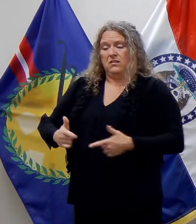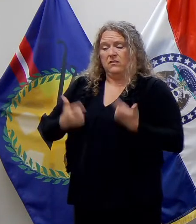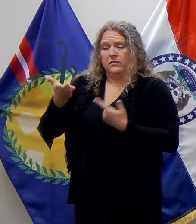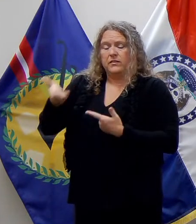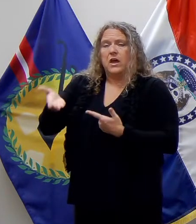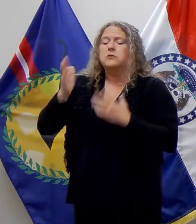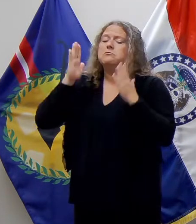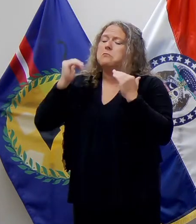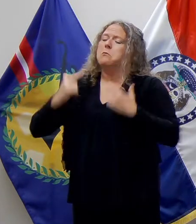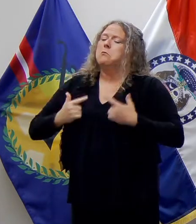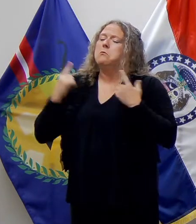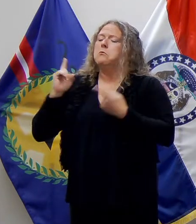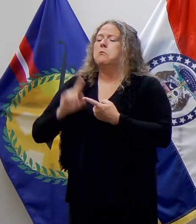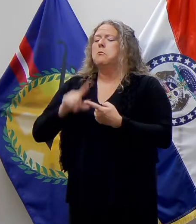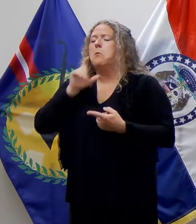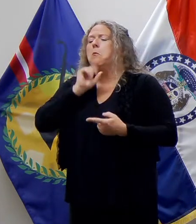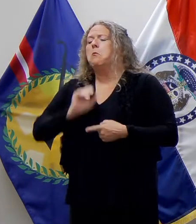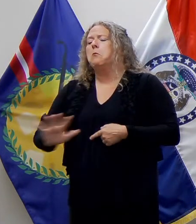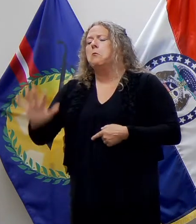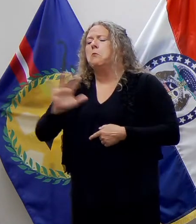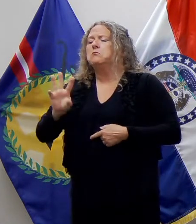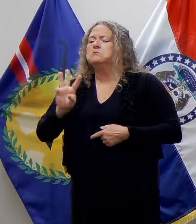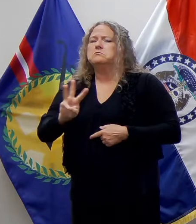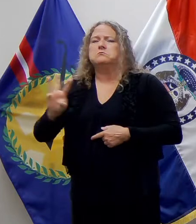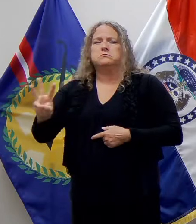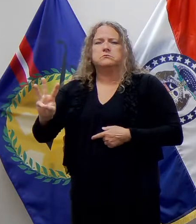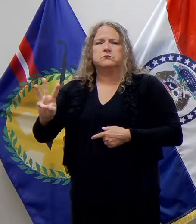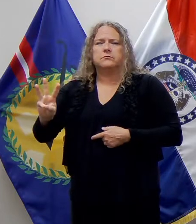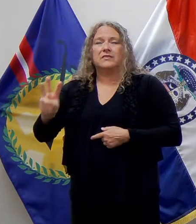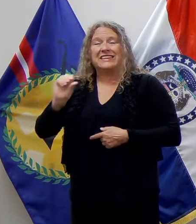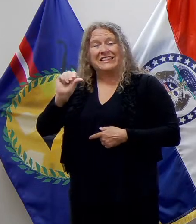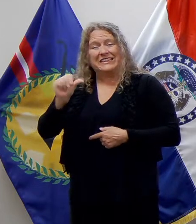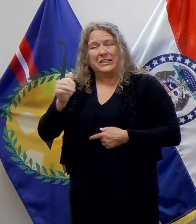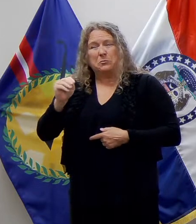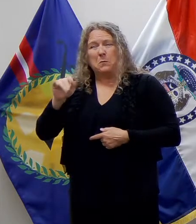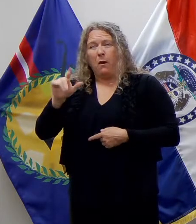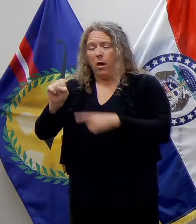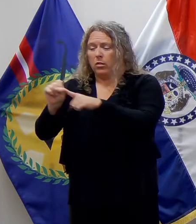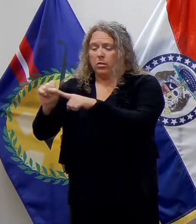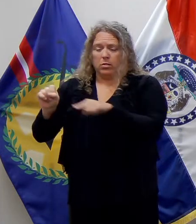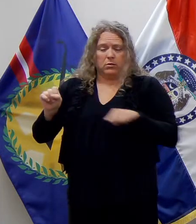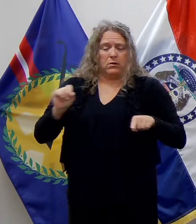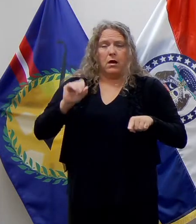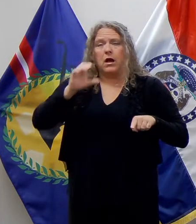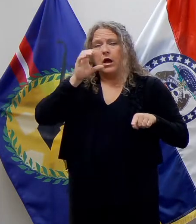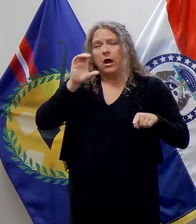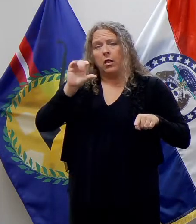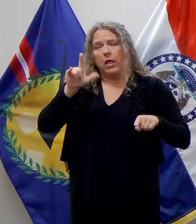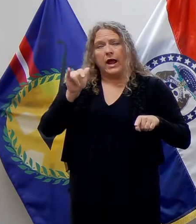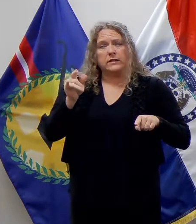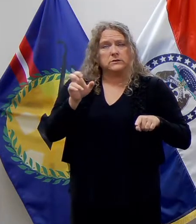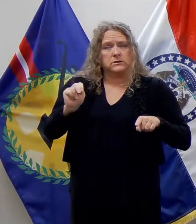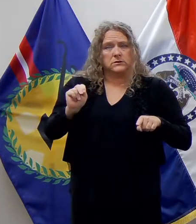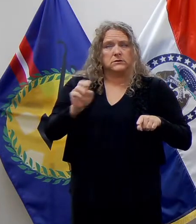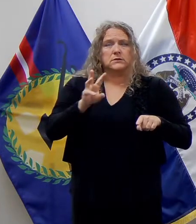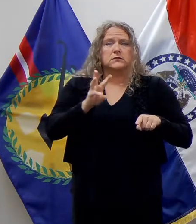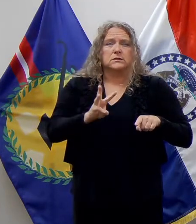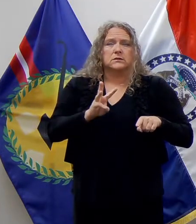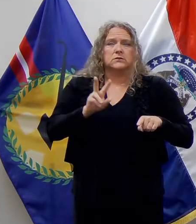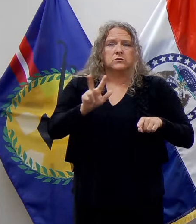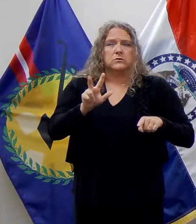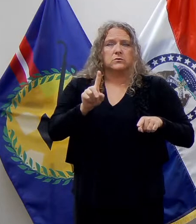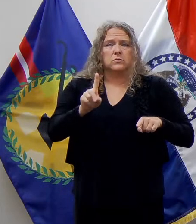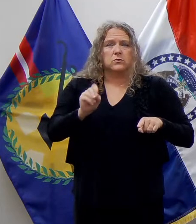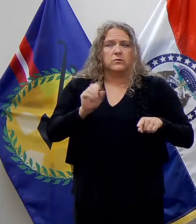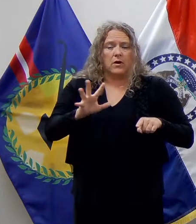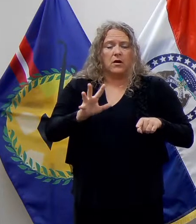of 66. On the other hand, 10 miles away in the Clayton zip code of 63105, a resident can be expected to